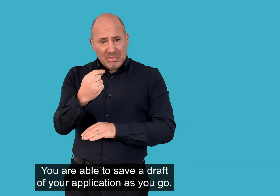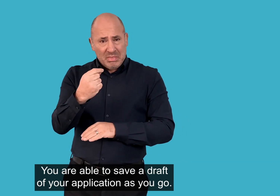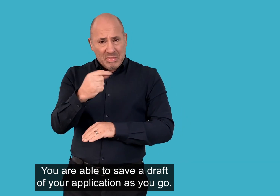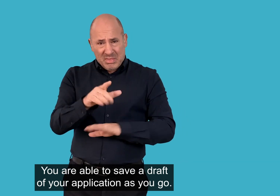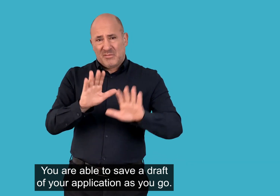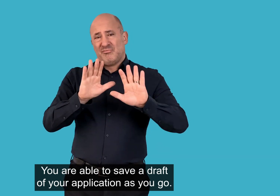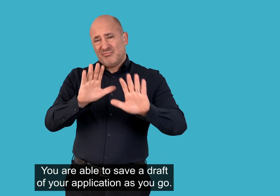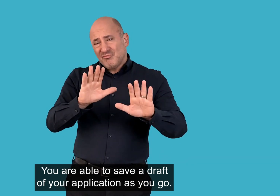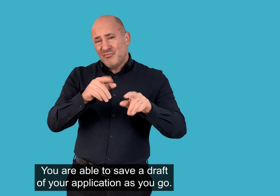go.